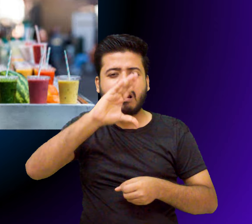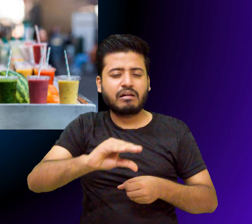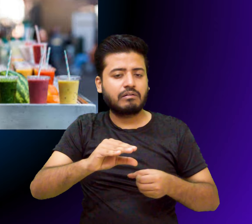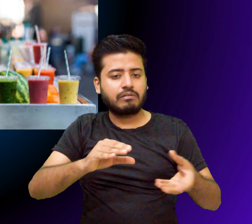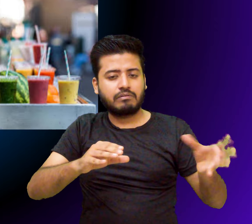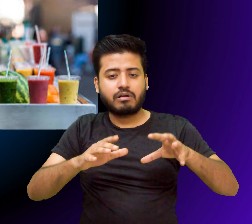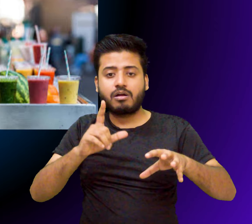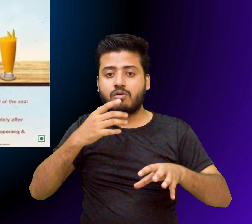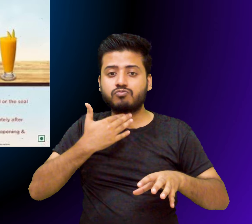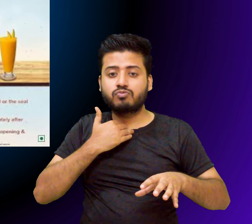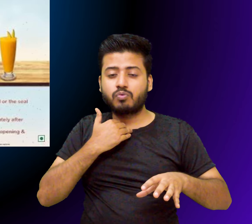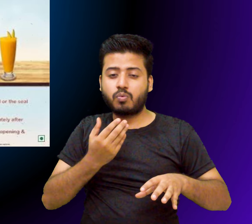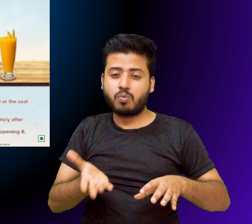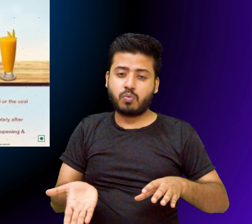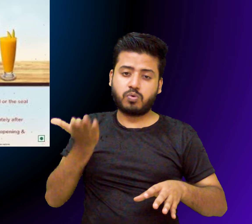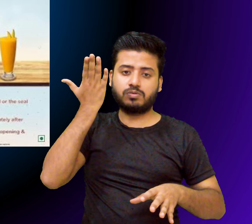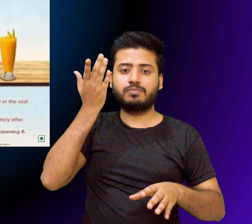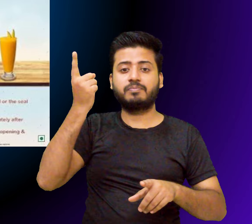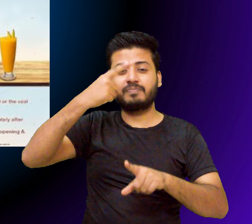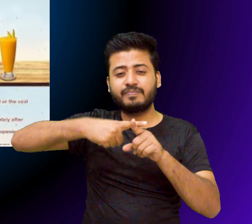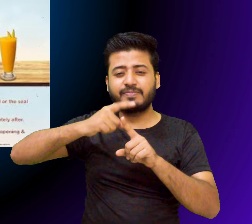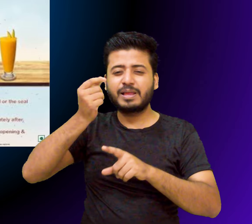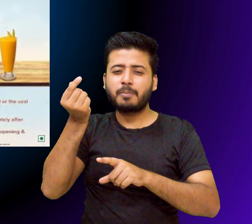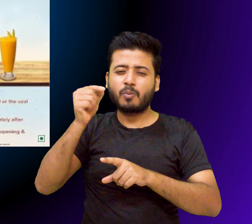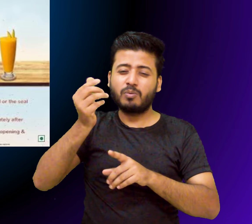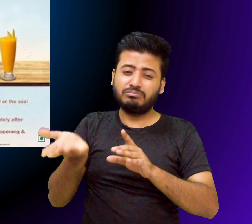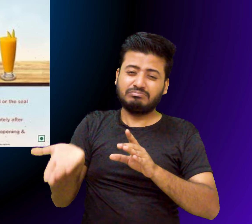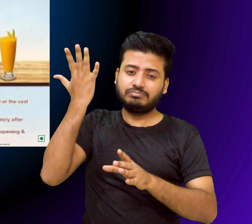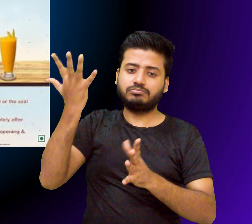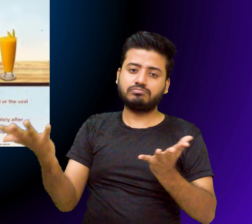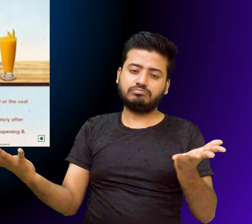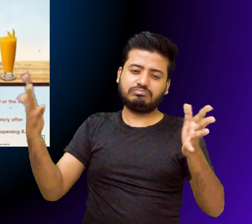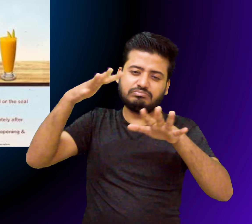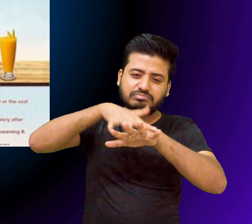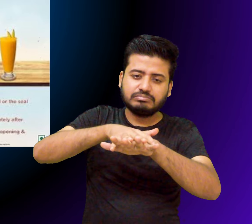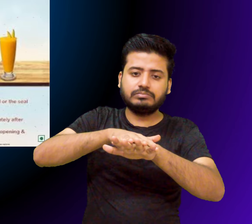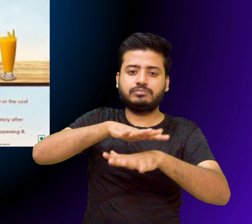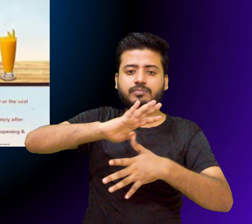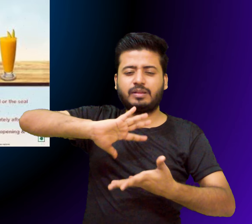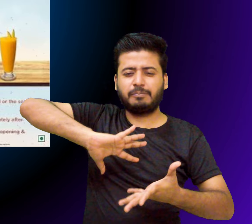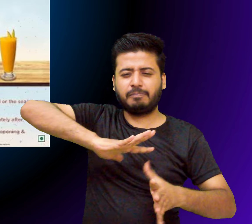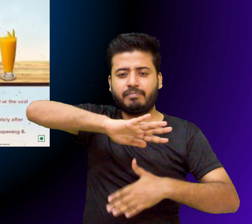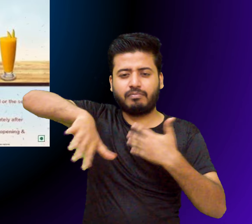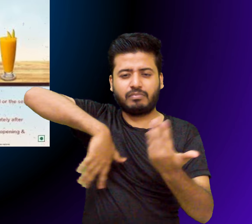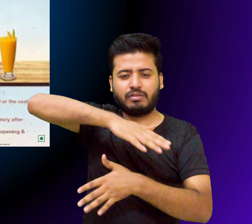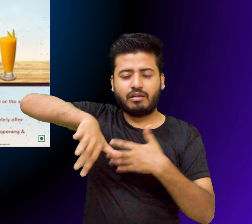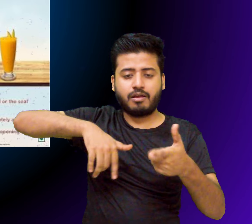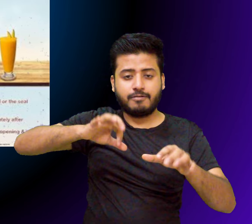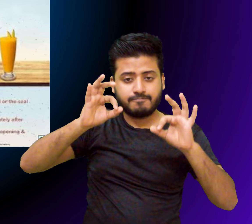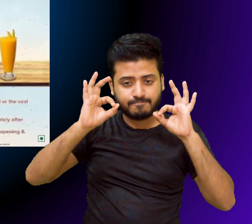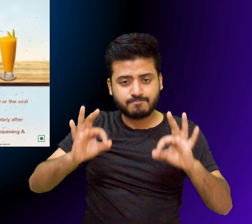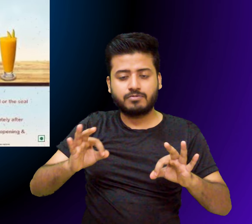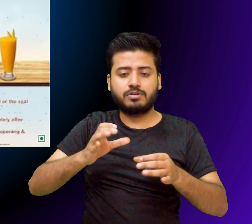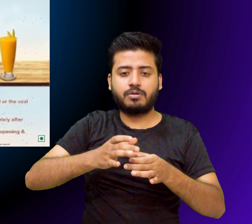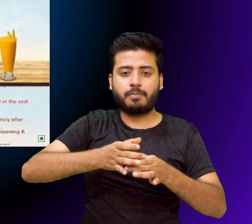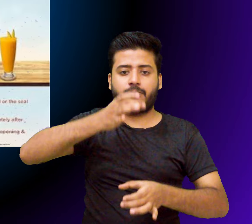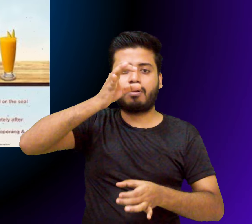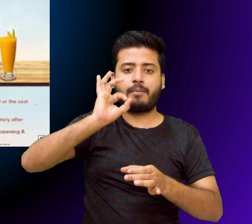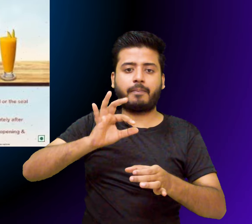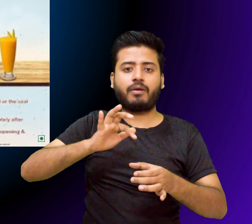colorants. Look for natural colors, like annatto, caramel color, or beta-carotene, or synthetic dyes, such